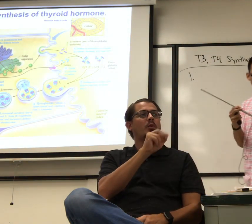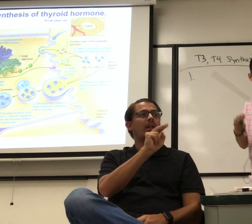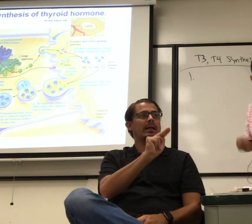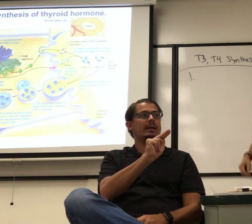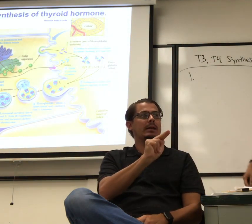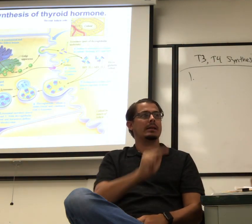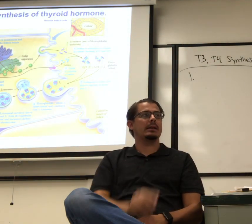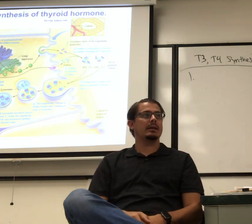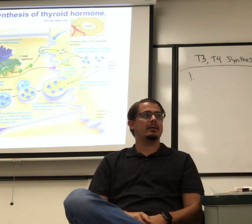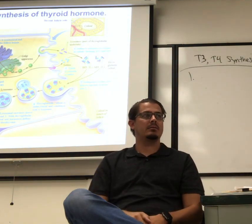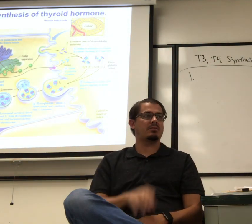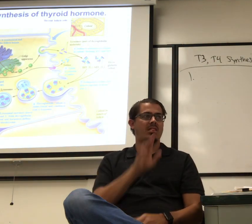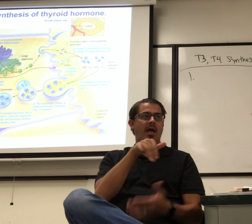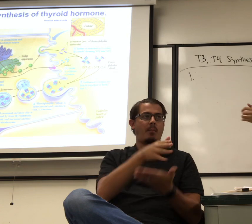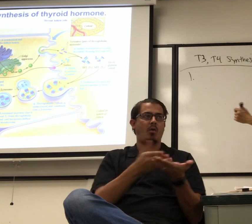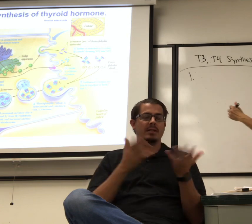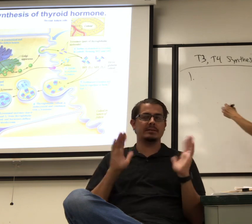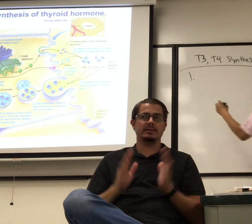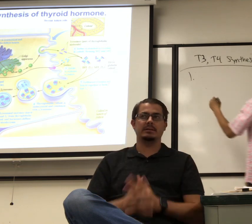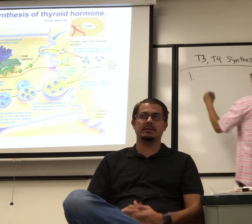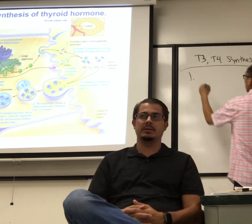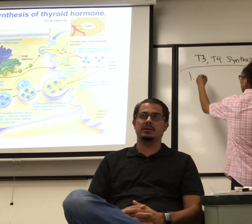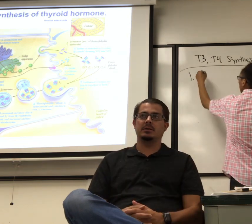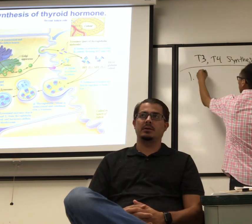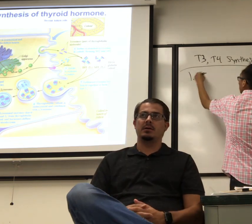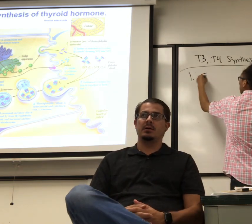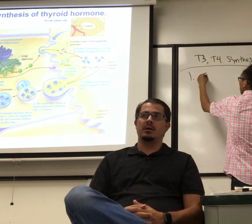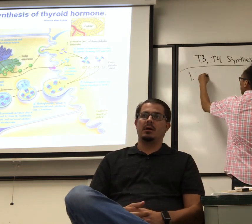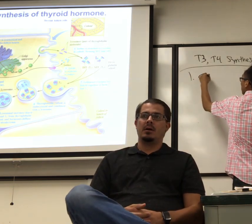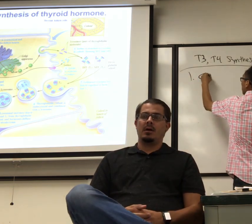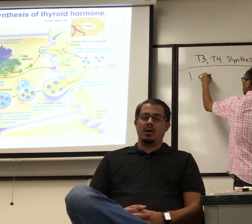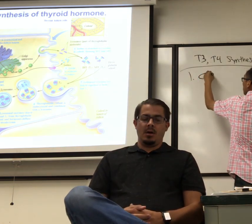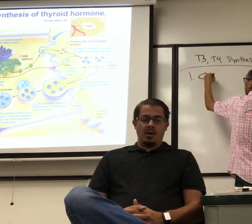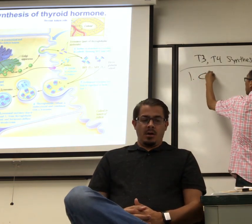amino acids, just that part of the thyroglobulin.